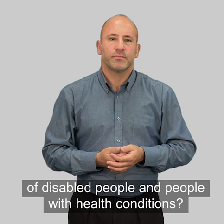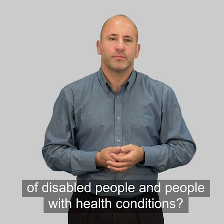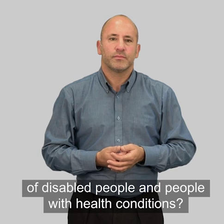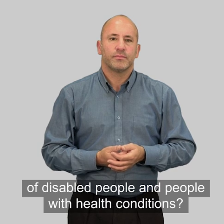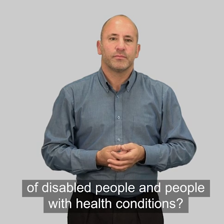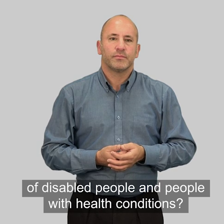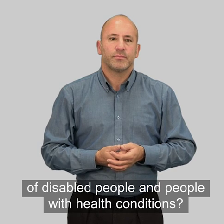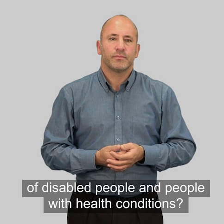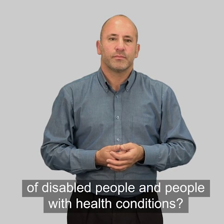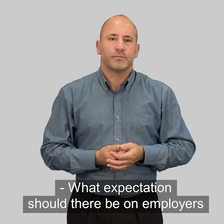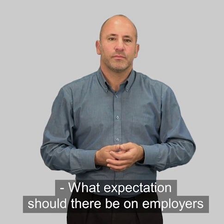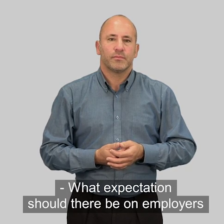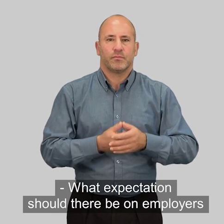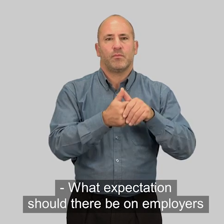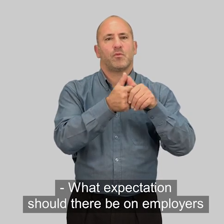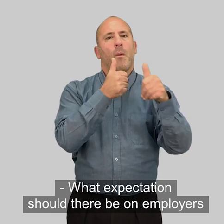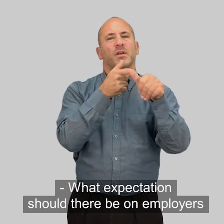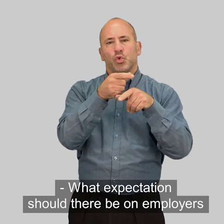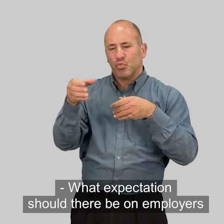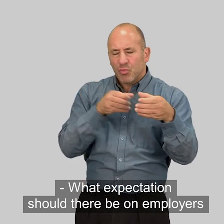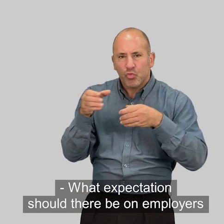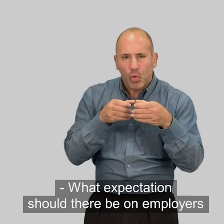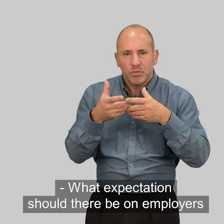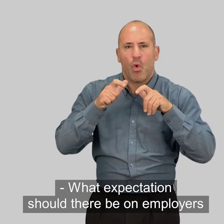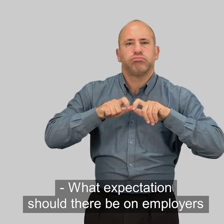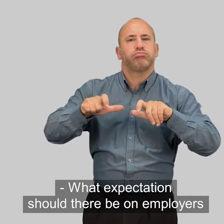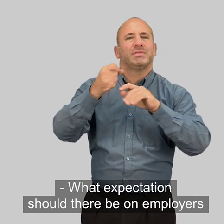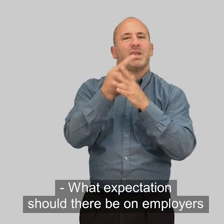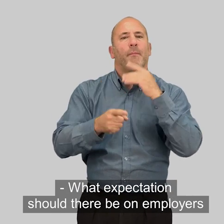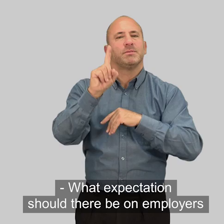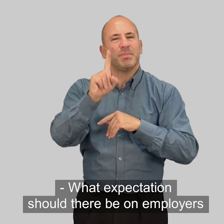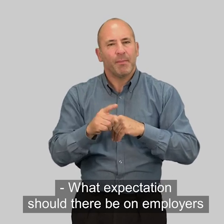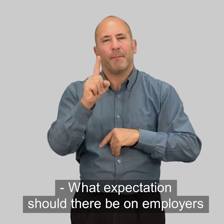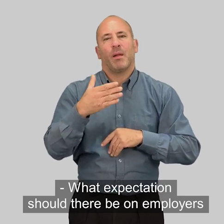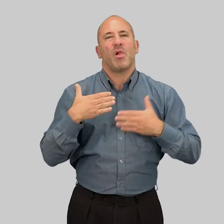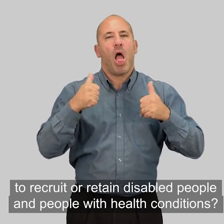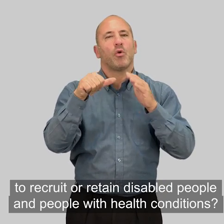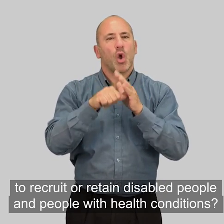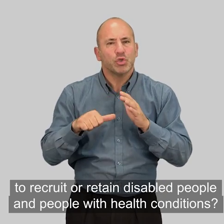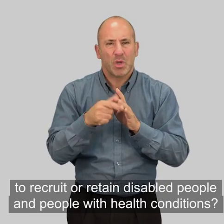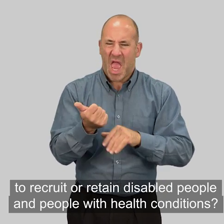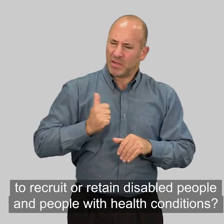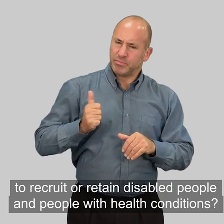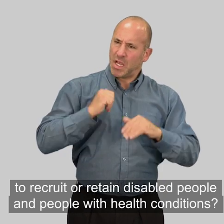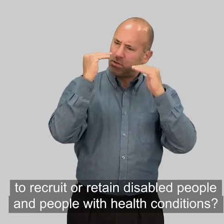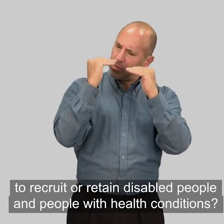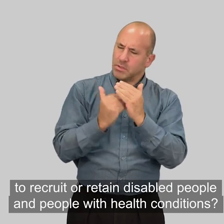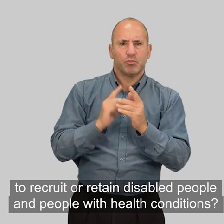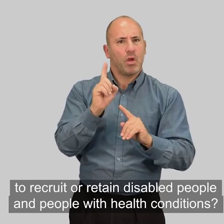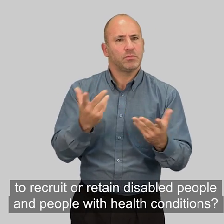people with health conditions? What expectations should there be on employers to recruit or retain disabled people